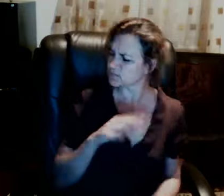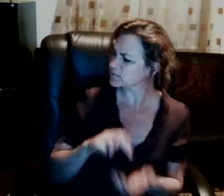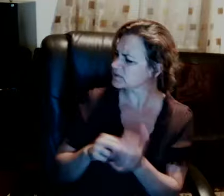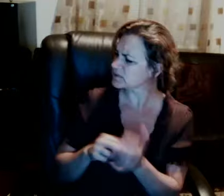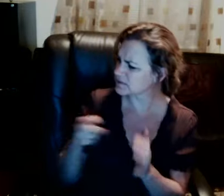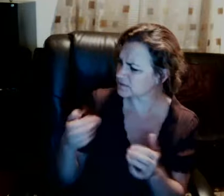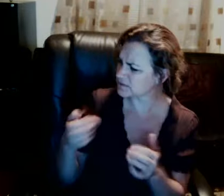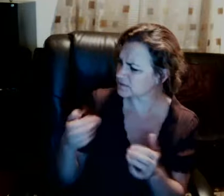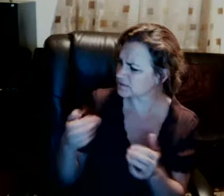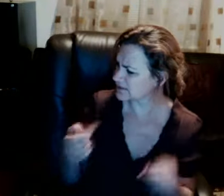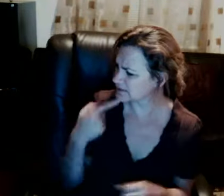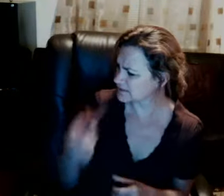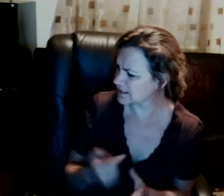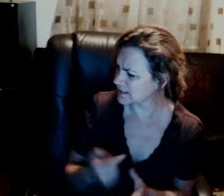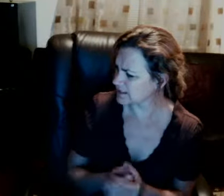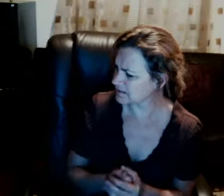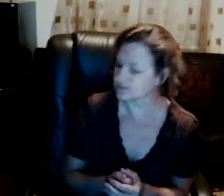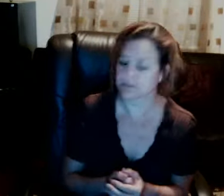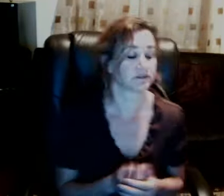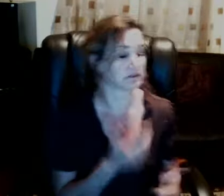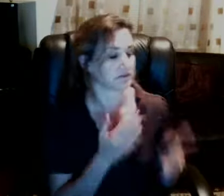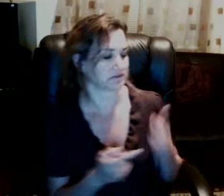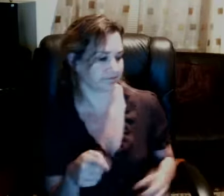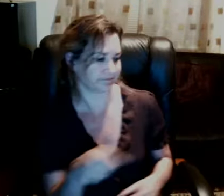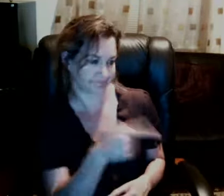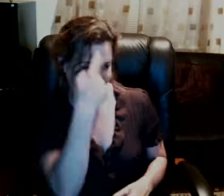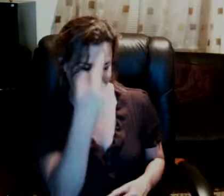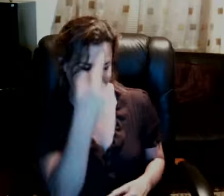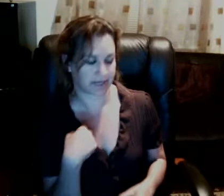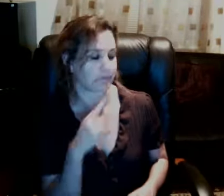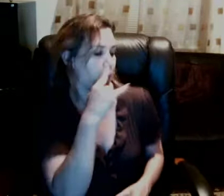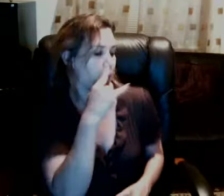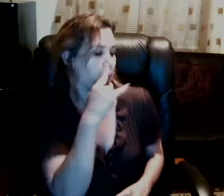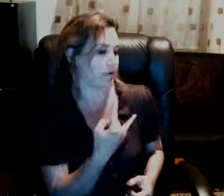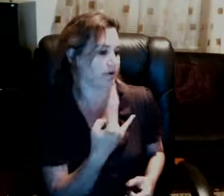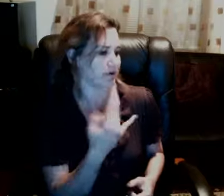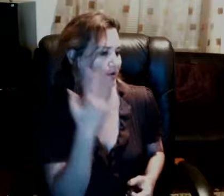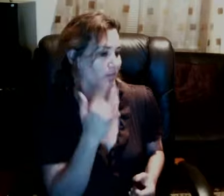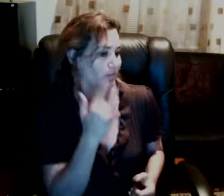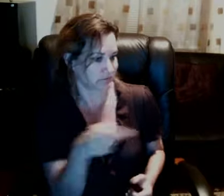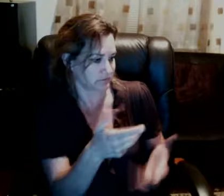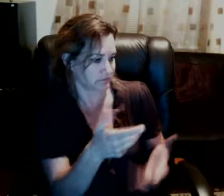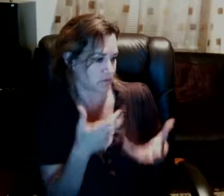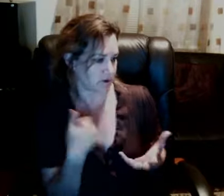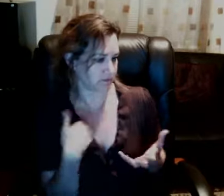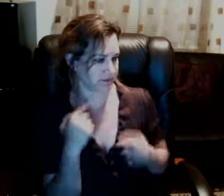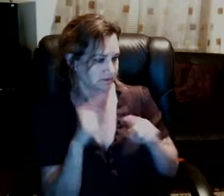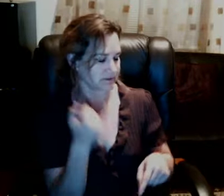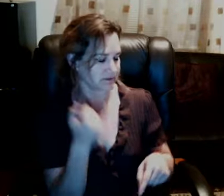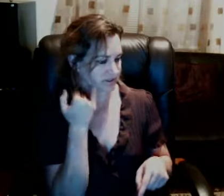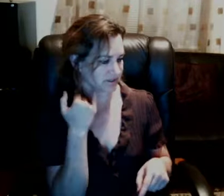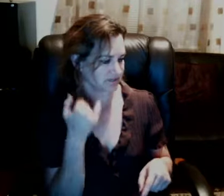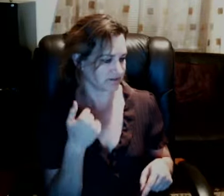was boring. Why would they want me there if I was just going to make everyone else miserable? They sound like some really difficult thoughts to